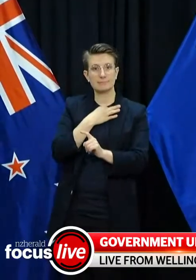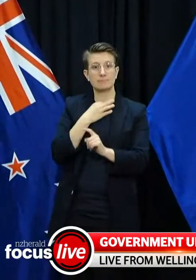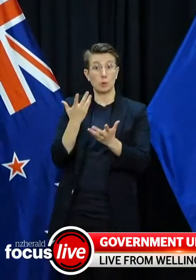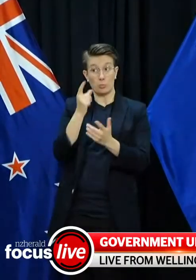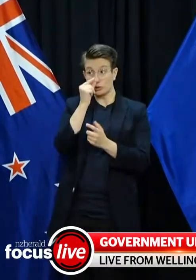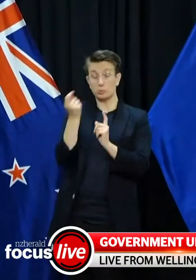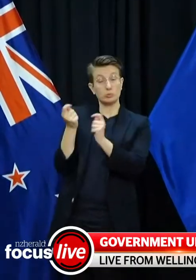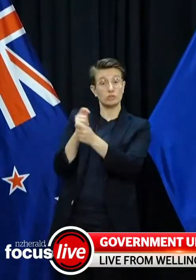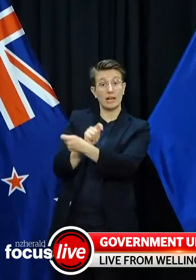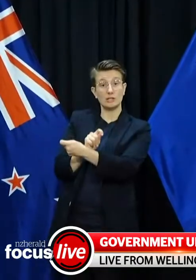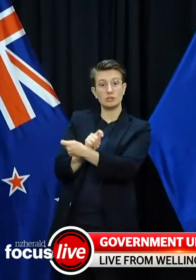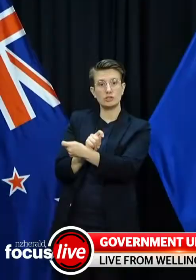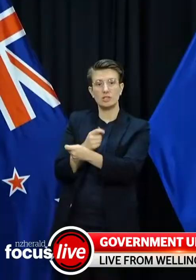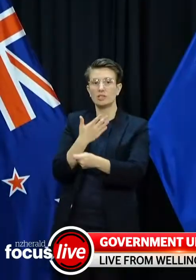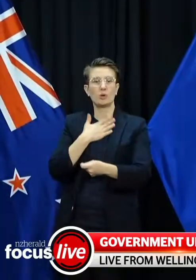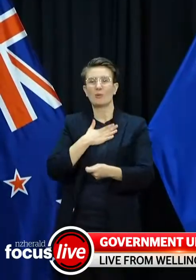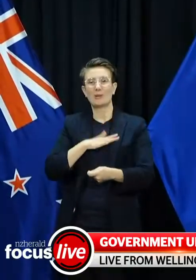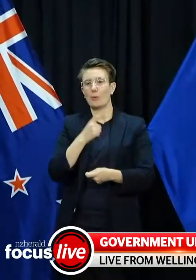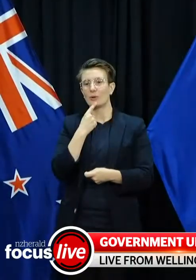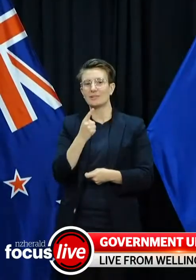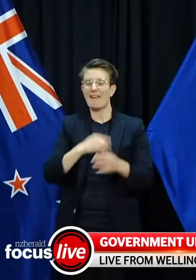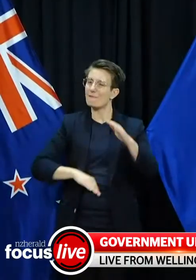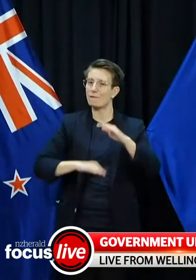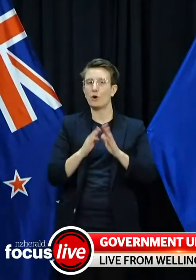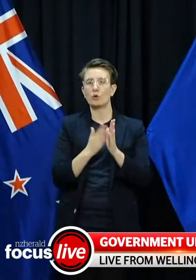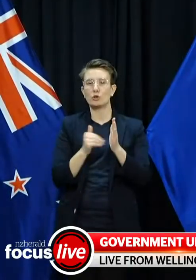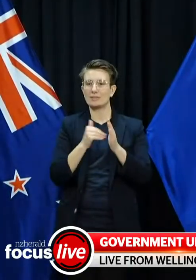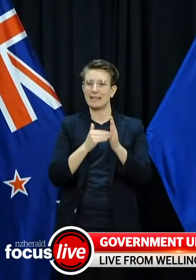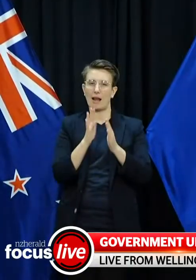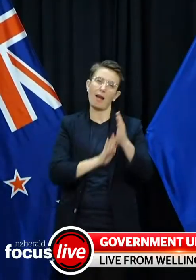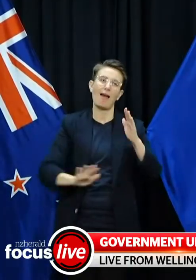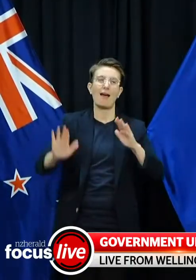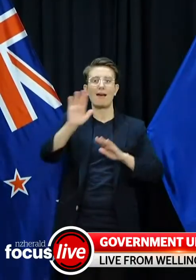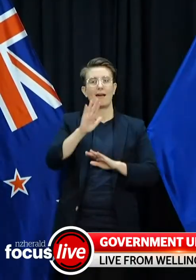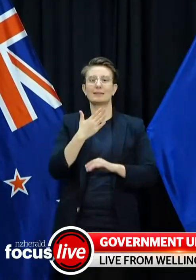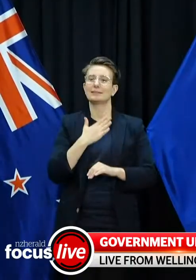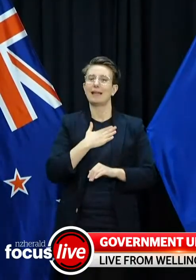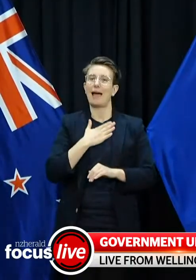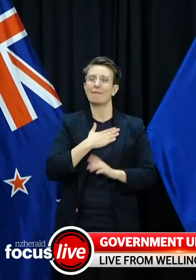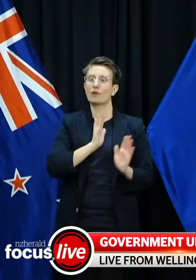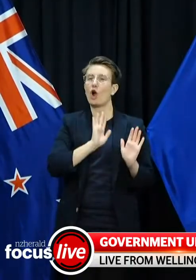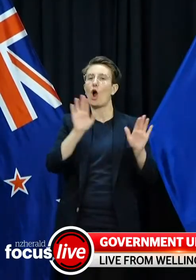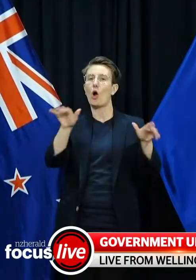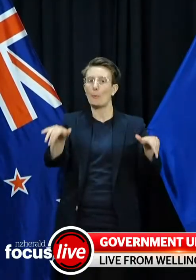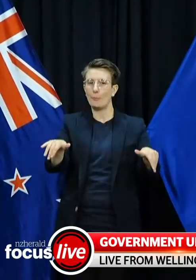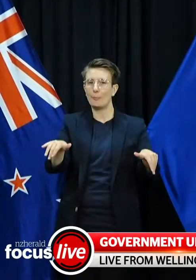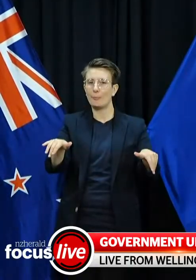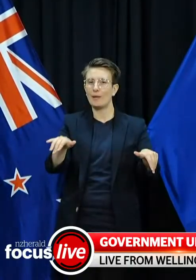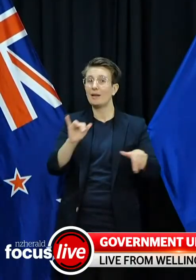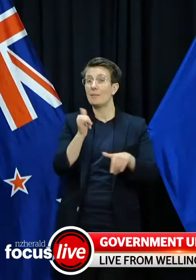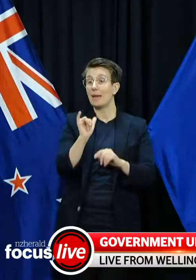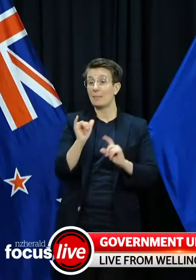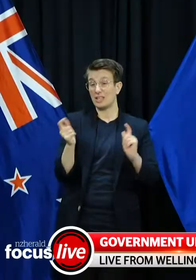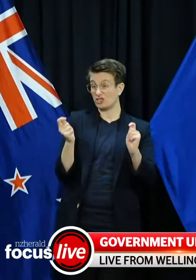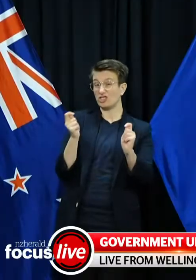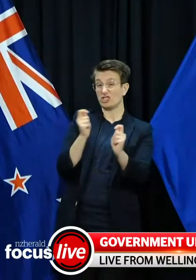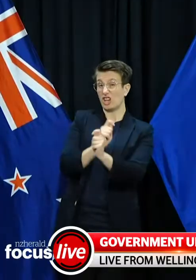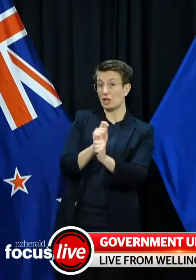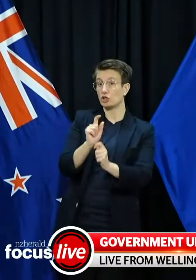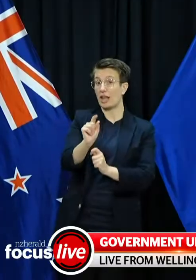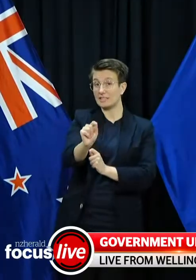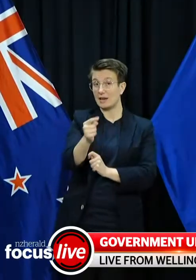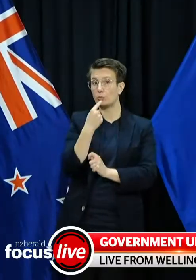say all of New Zealand's coastlines are completely safe, return to your normal activities, you might see an alteration of that map where you see